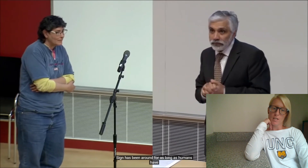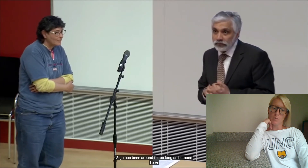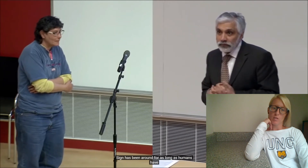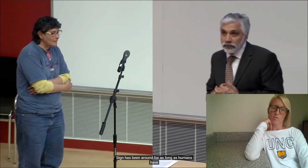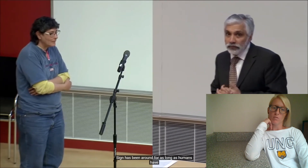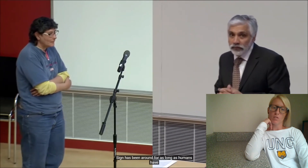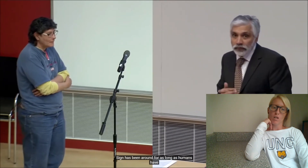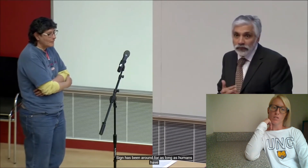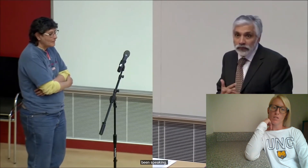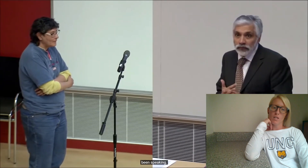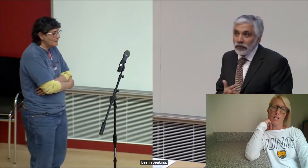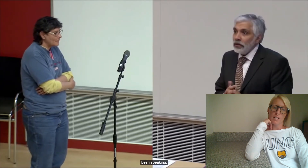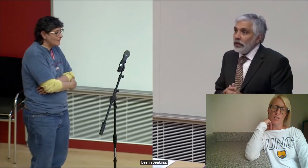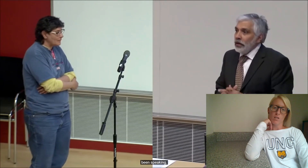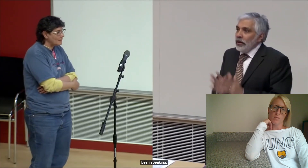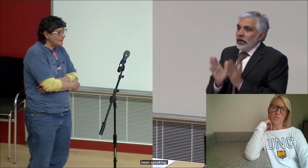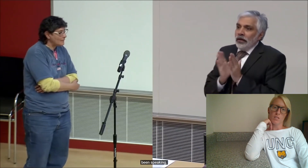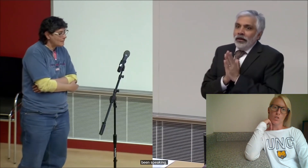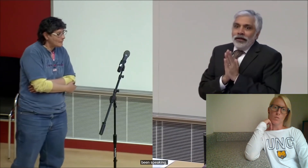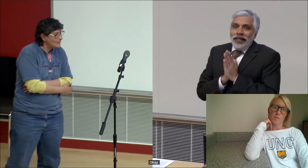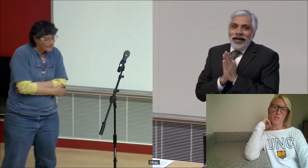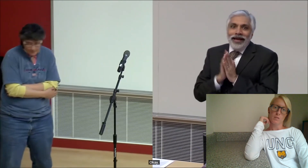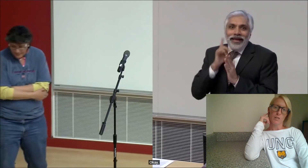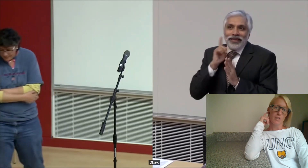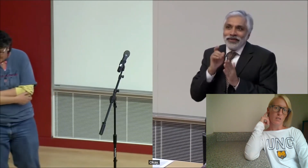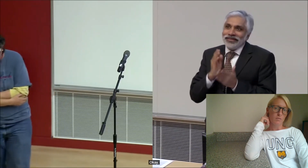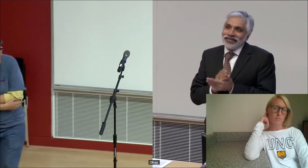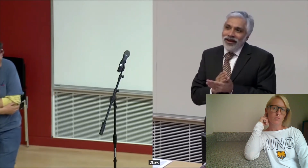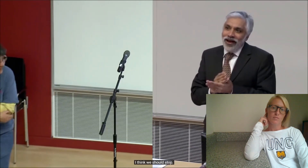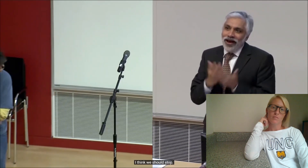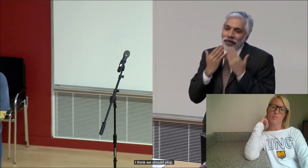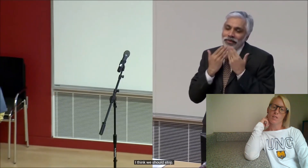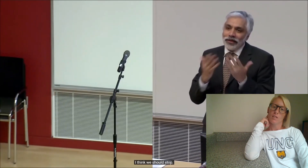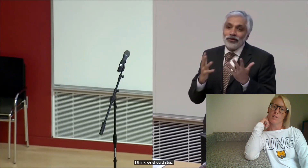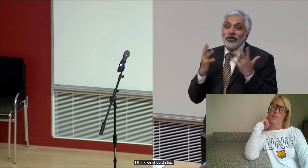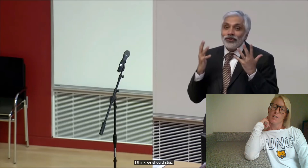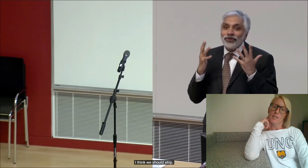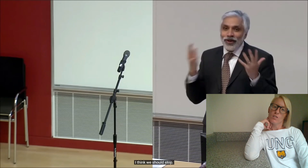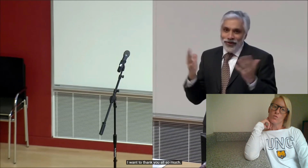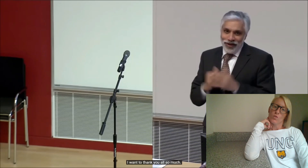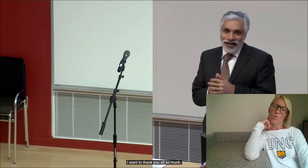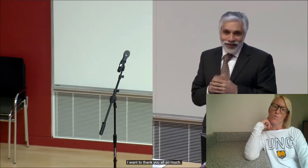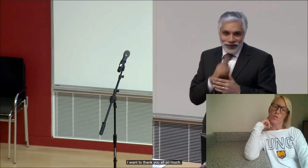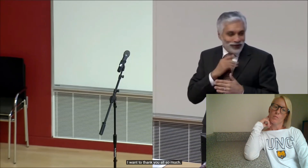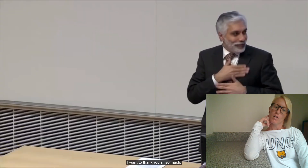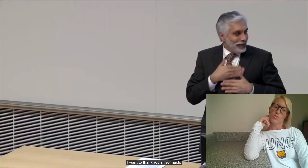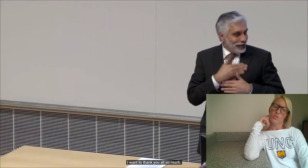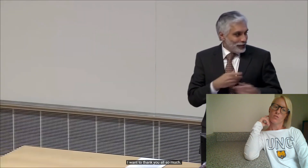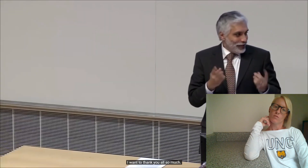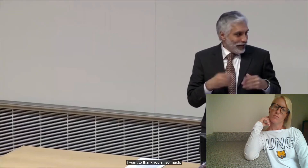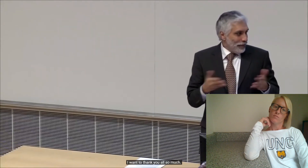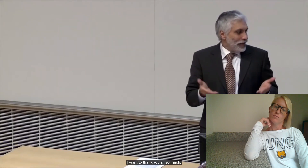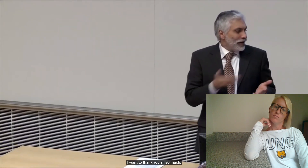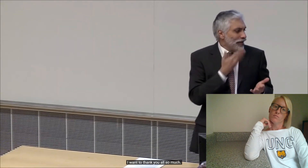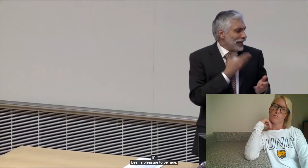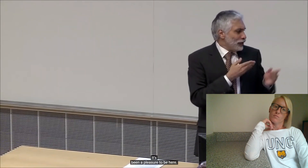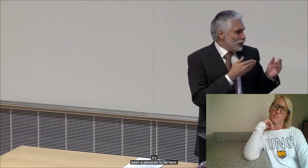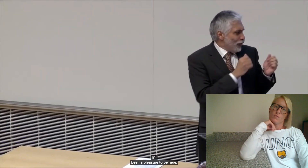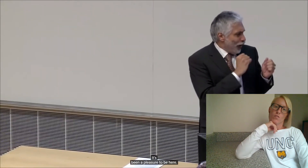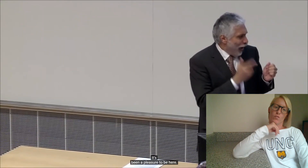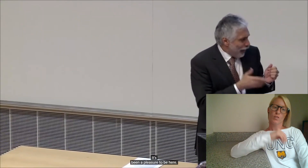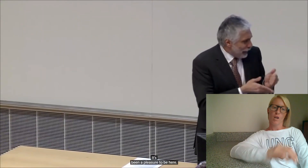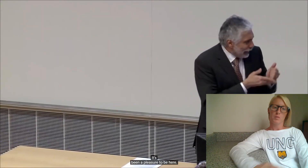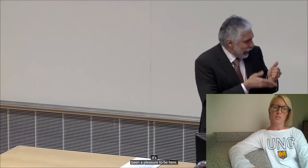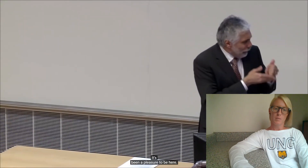for as long as humans have been speaking. Okay, I think we should stop. I want to thank you all so much. It's